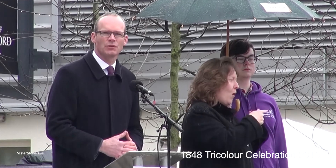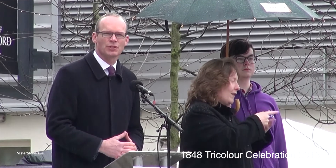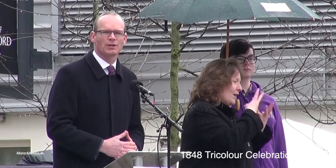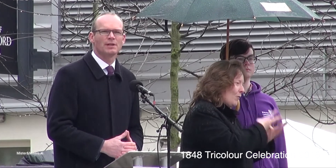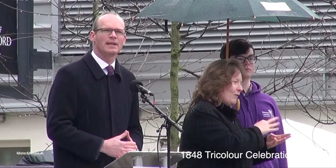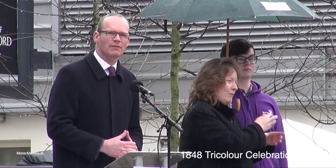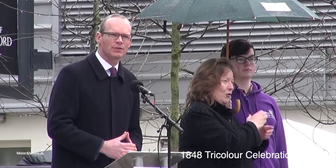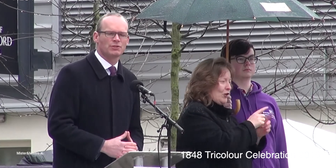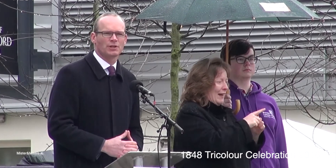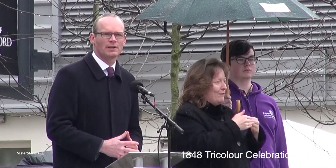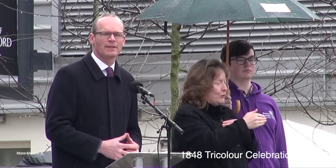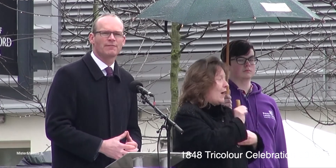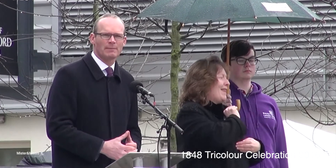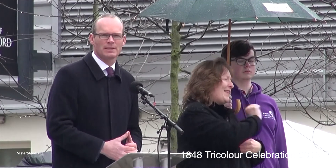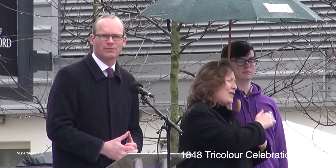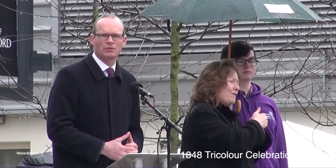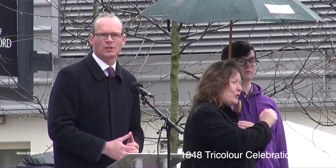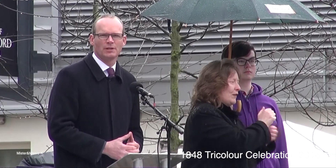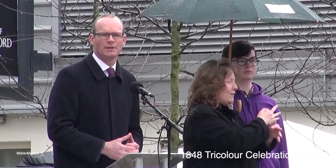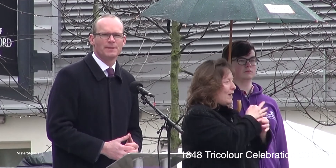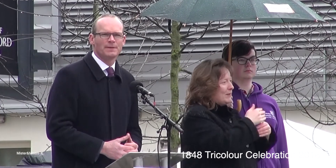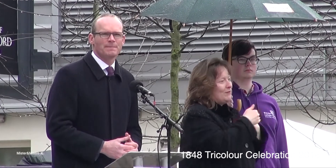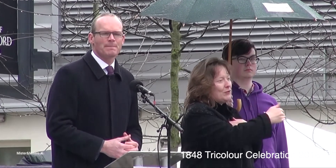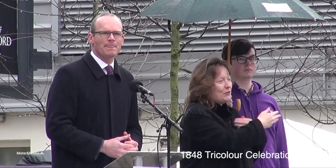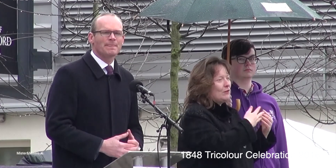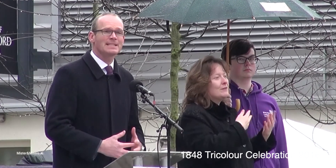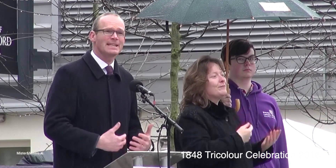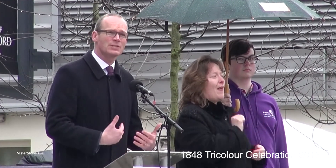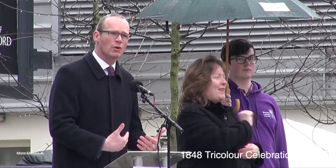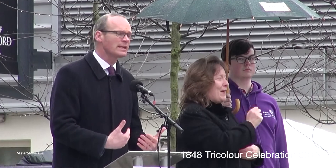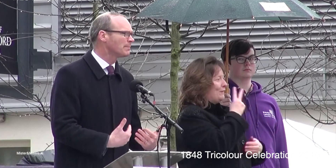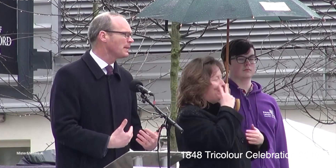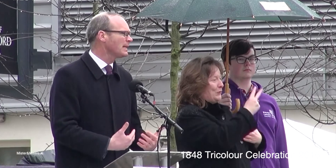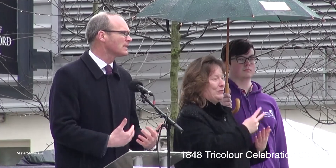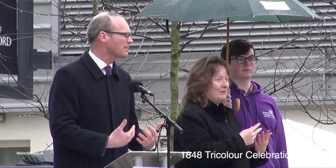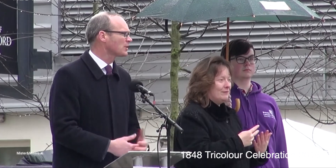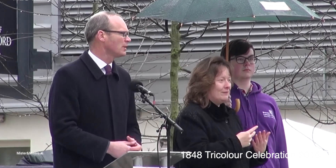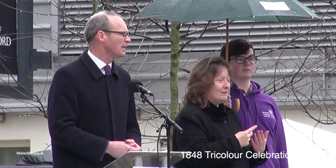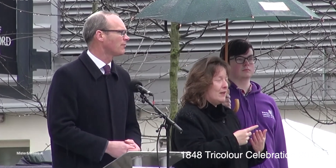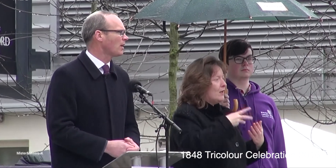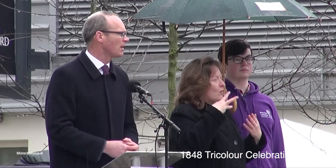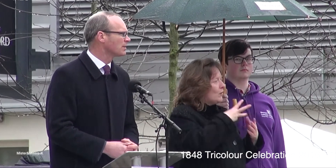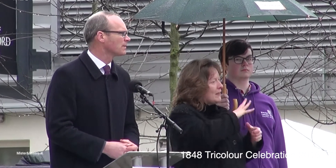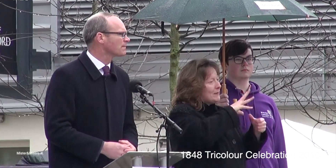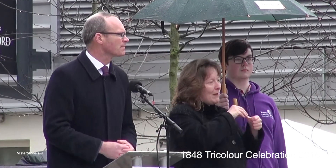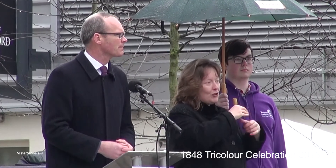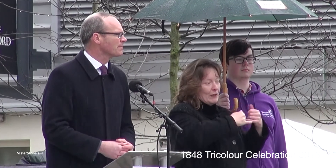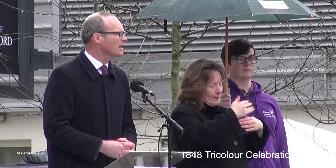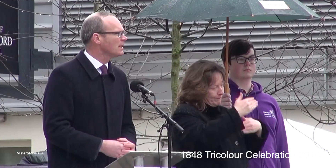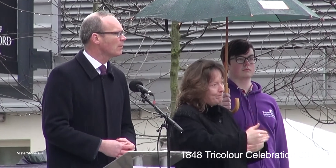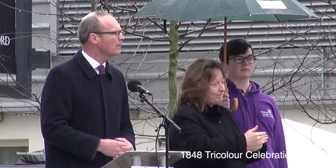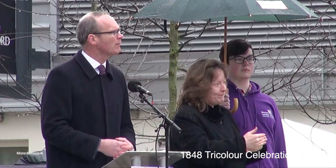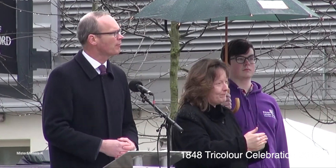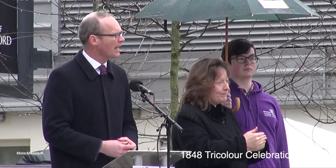its future, and their family's future. This is going to be a special year for Ireland,